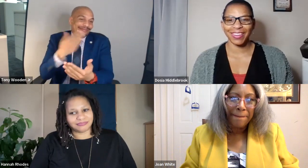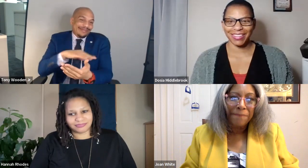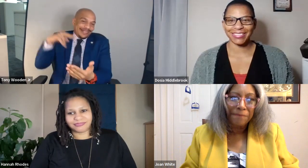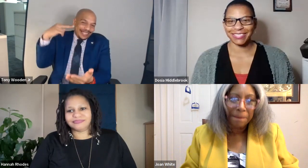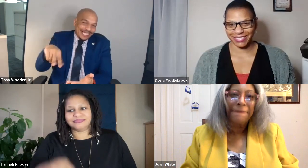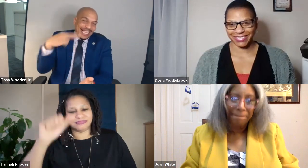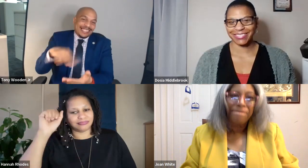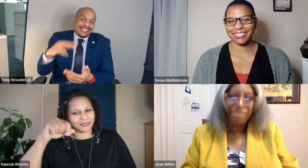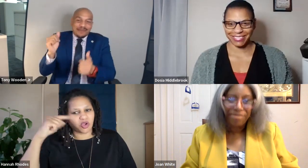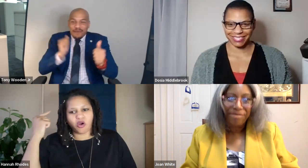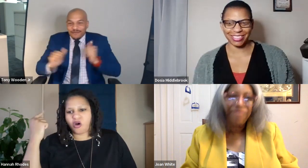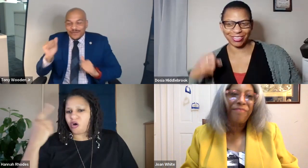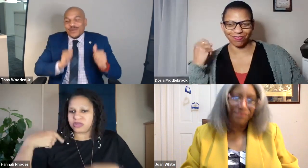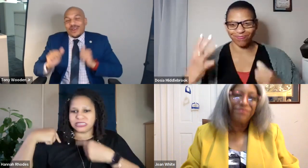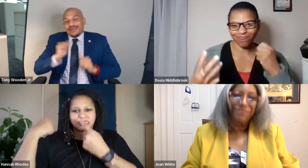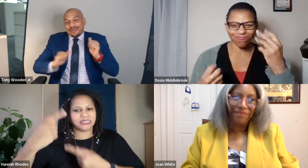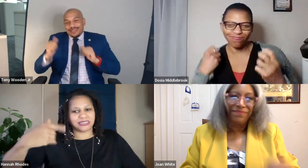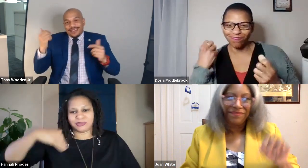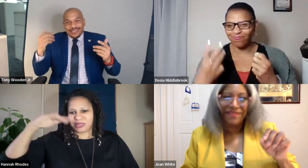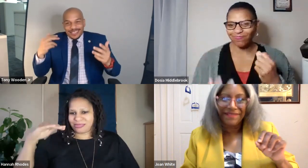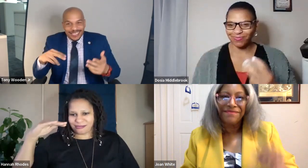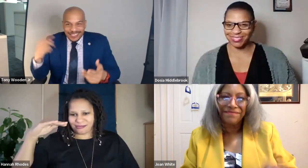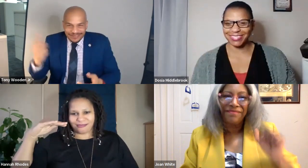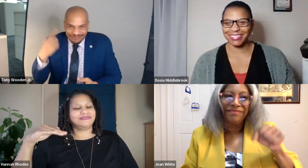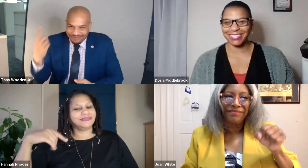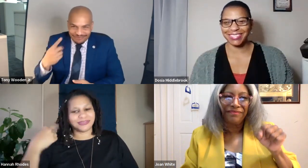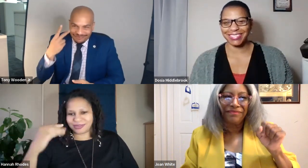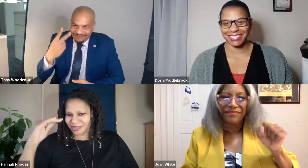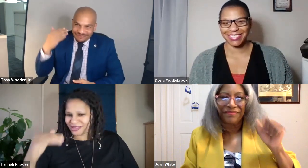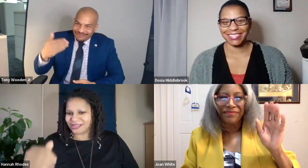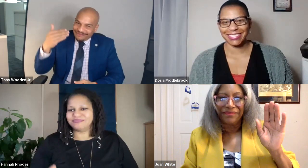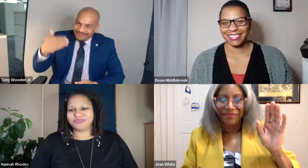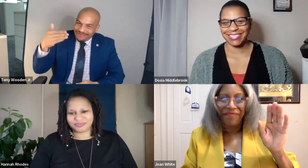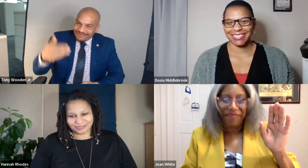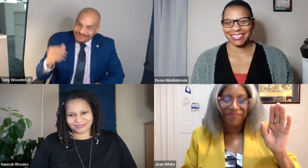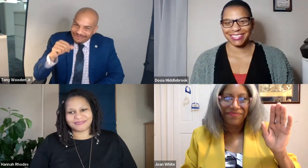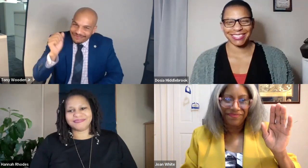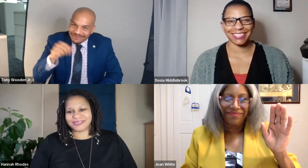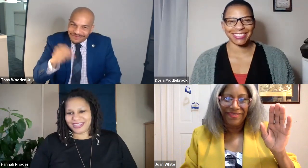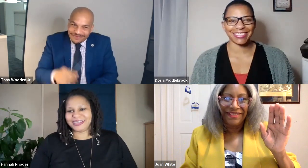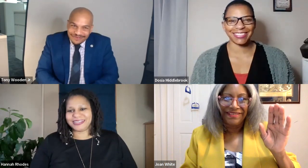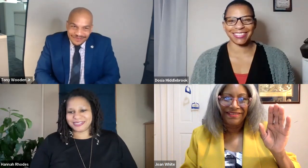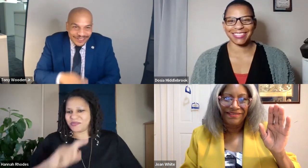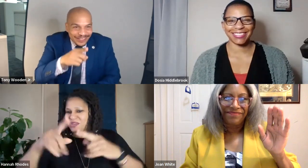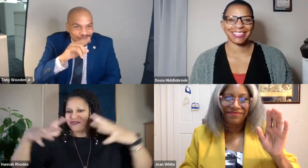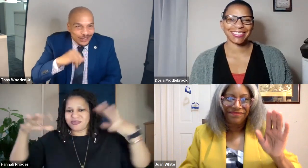together, there's always music, there's people dancing, there's always some sort of performance or something. I've seen that repeatedly over the